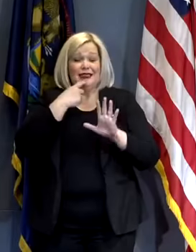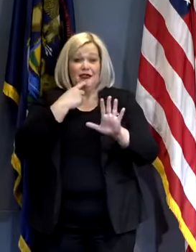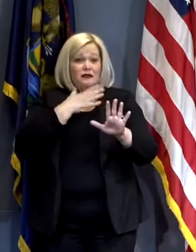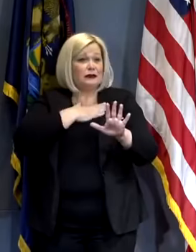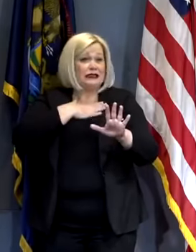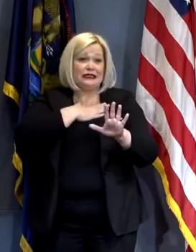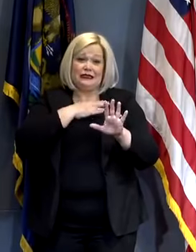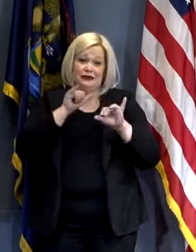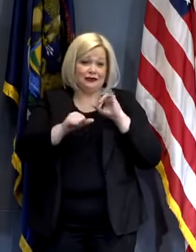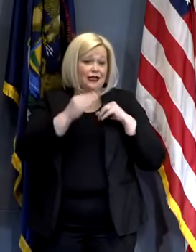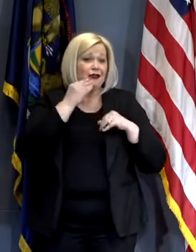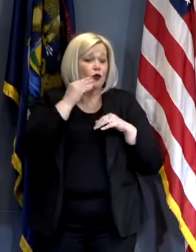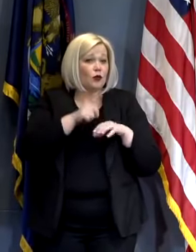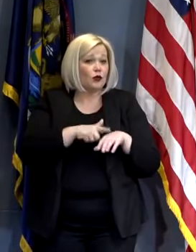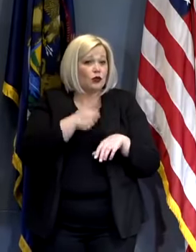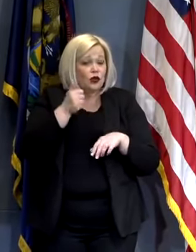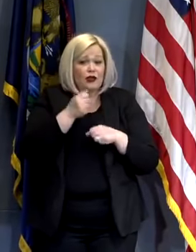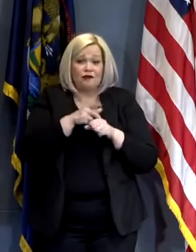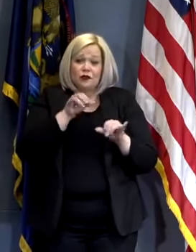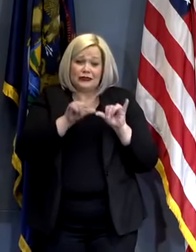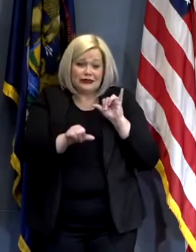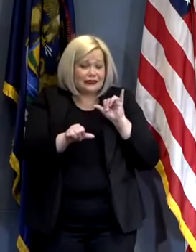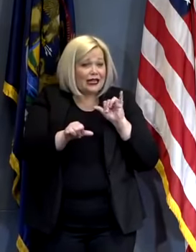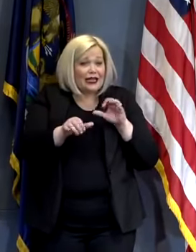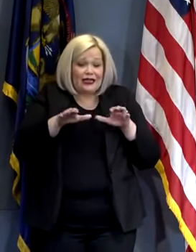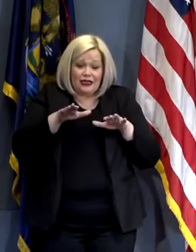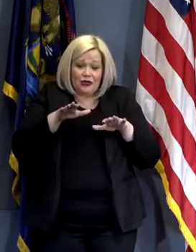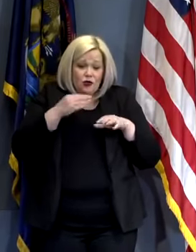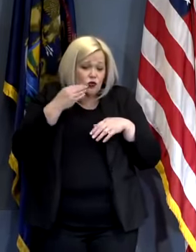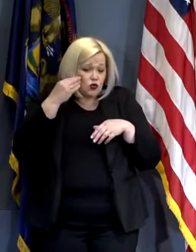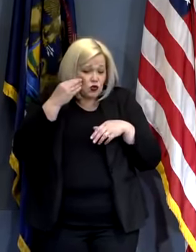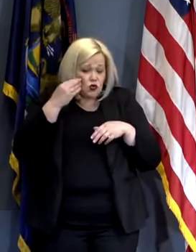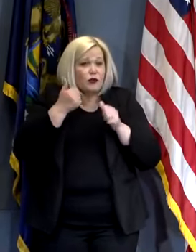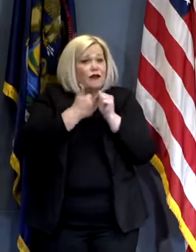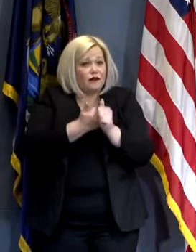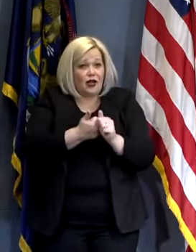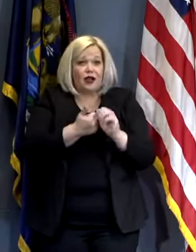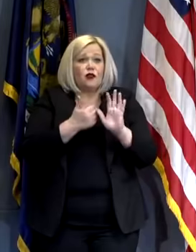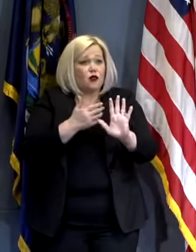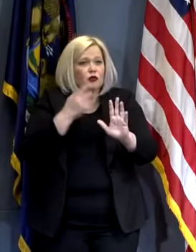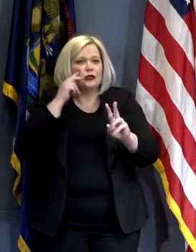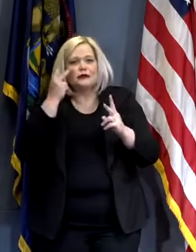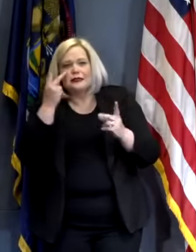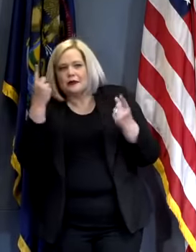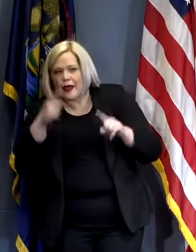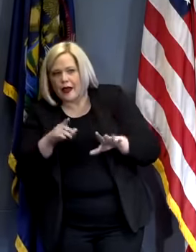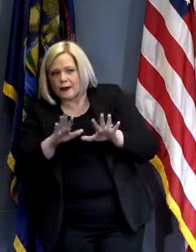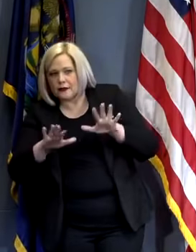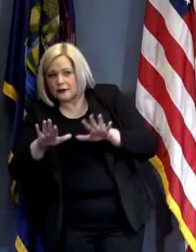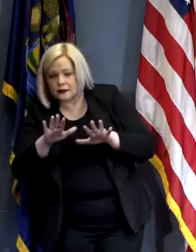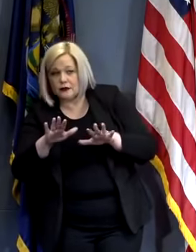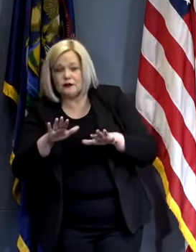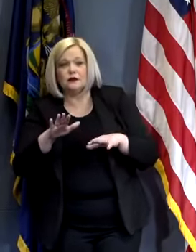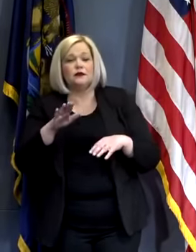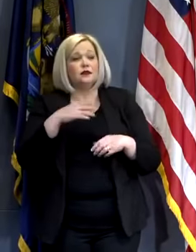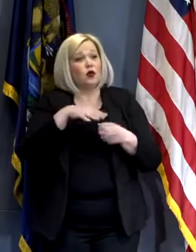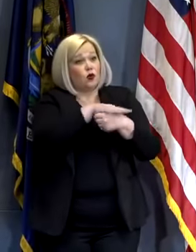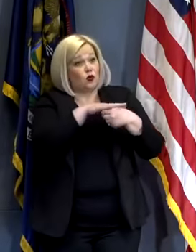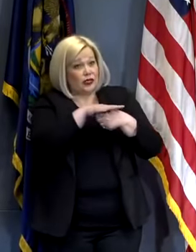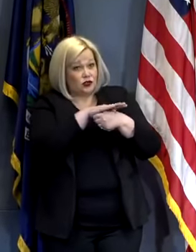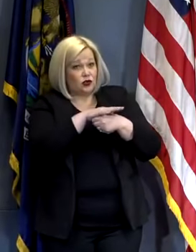keep the stay-at-home order, keep everyone stay where you are, do what you're doing, and let's watch this pass. And so the regional question